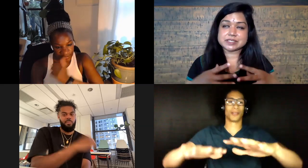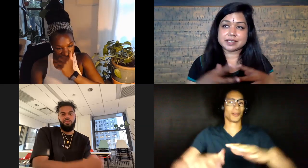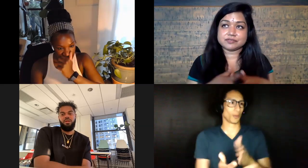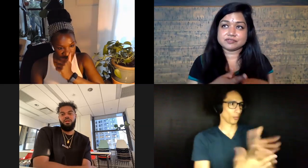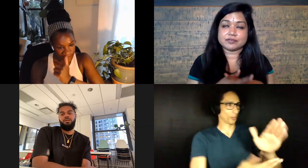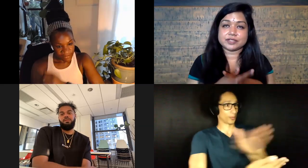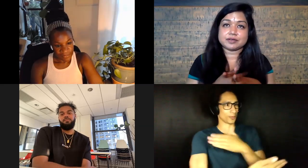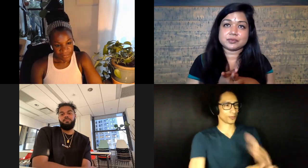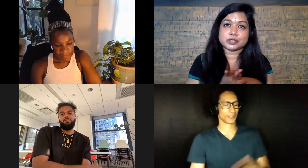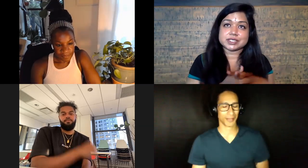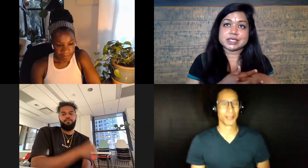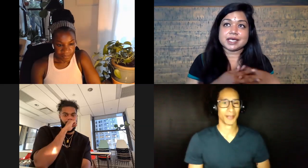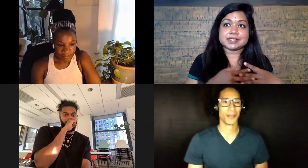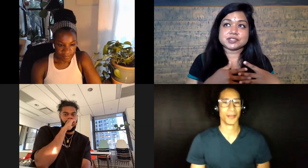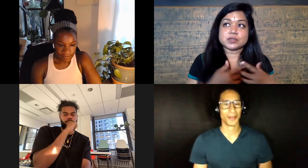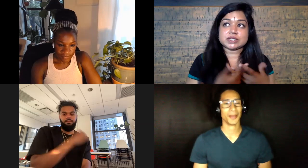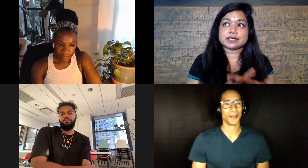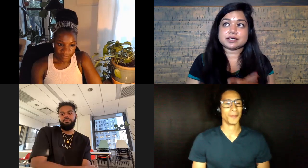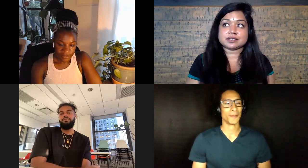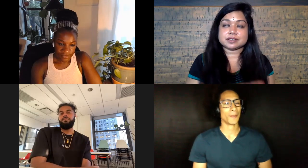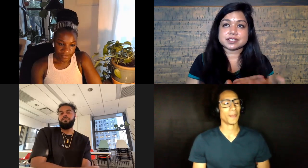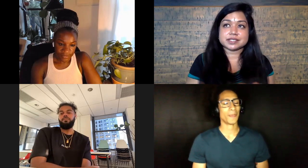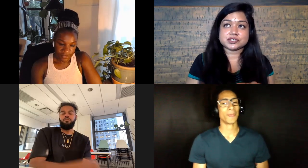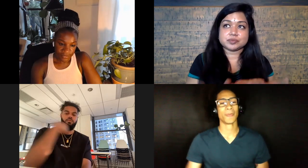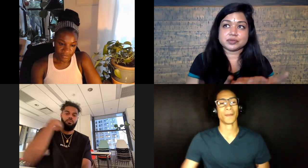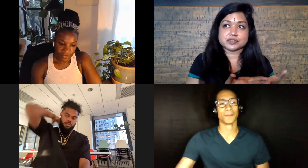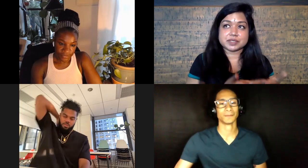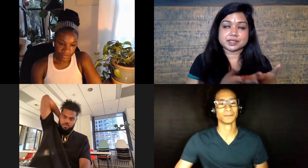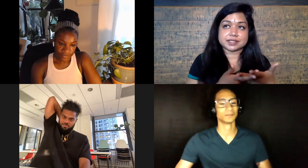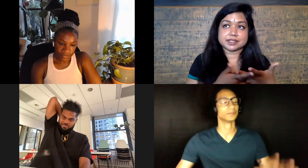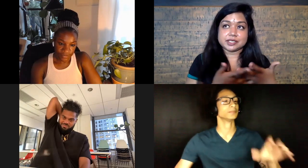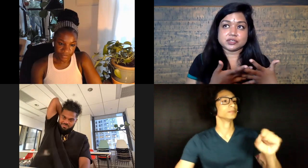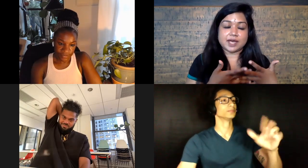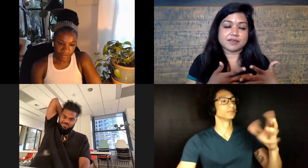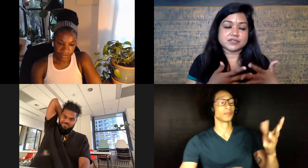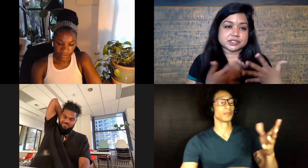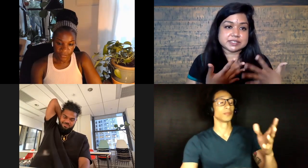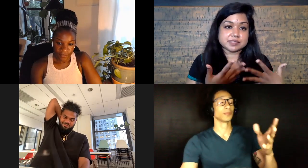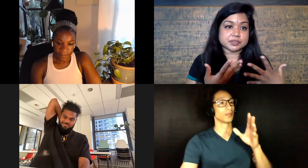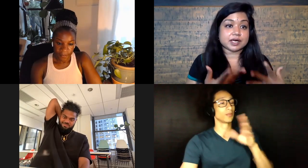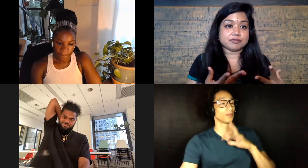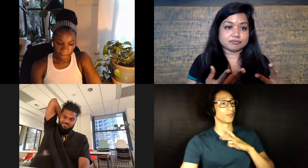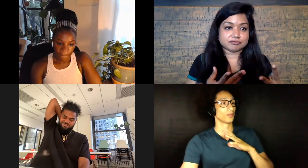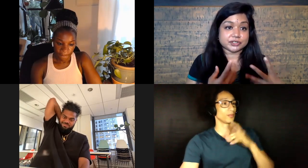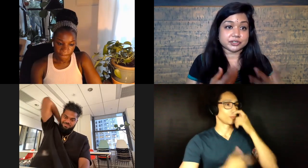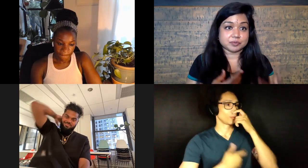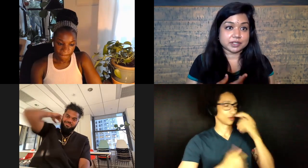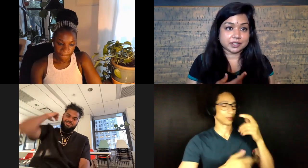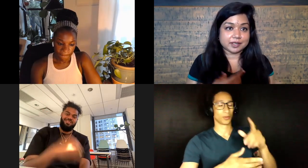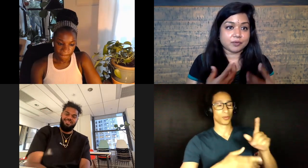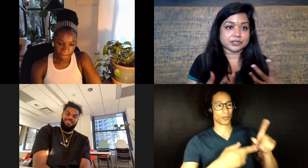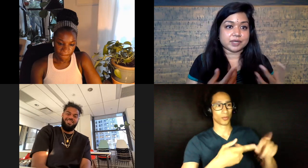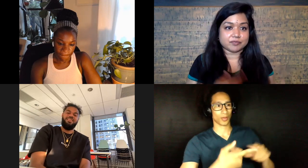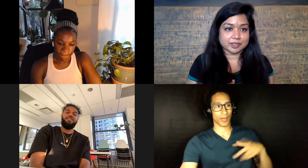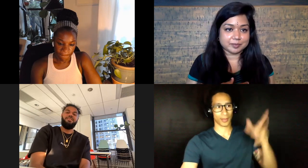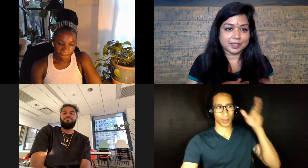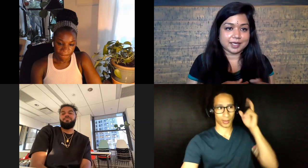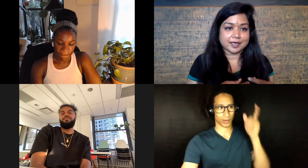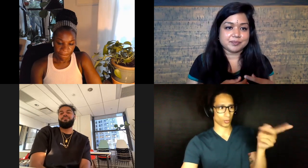here. And I'm not going around claiming I'm Trinidadian or Guyanese or Jamaican. But yeah, I'm listening to